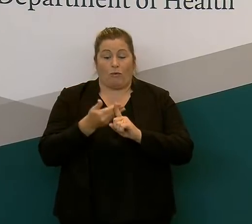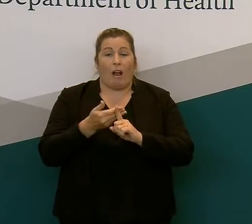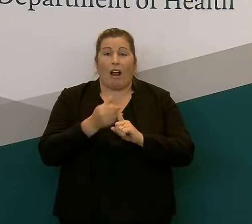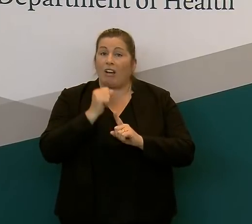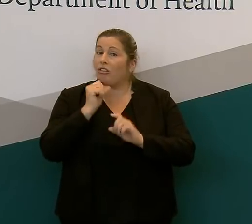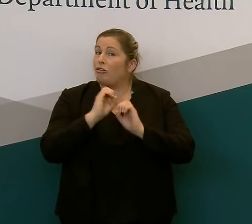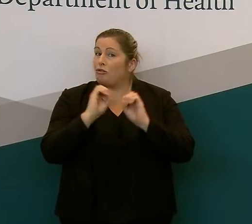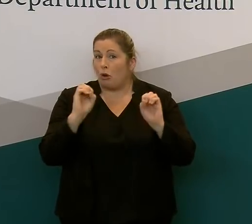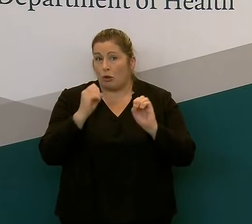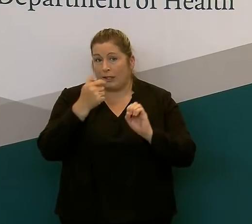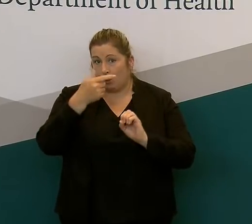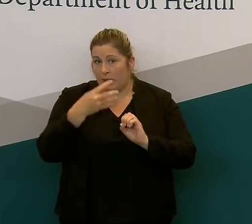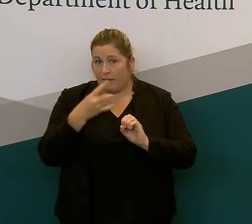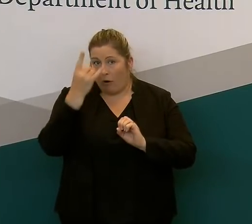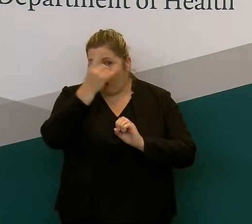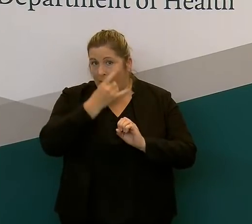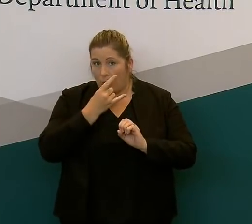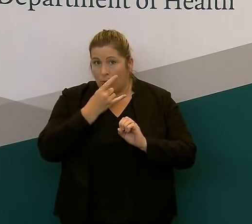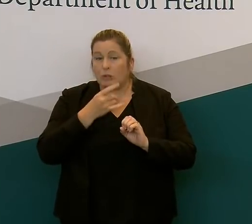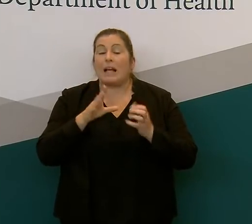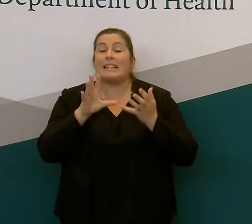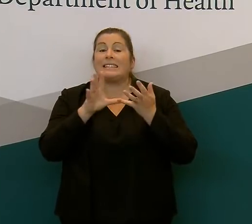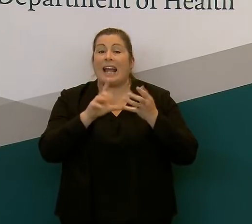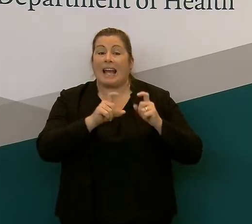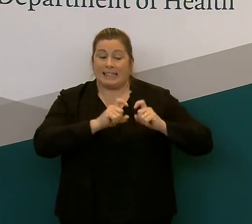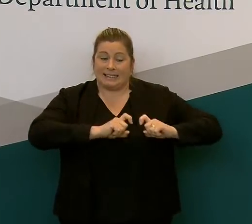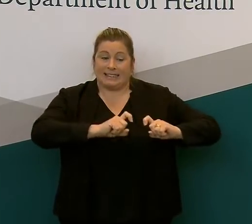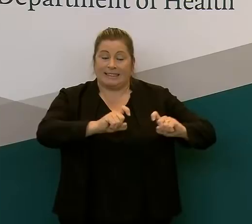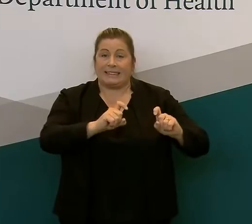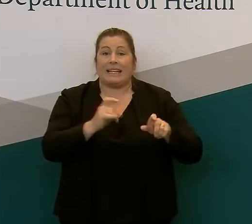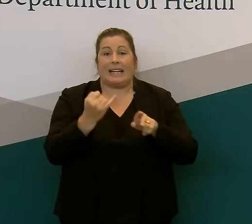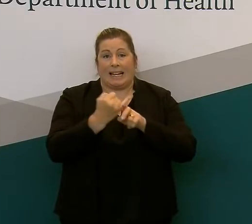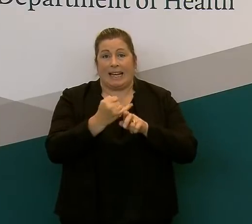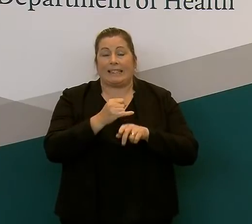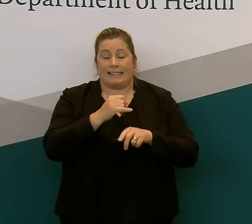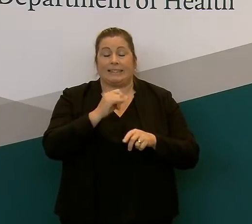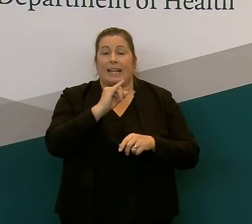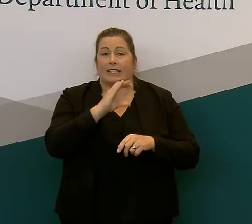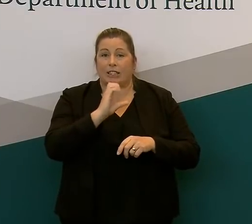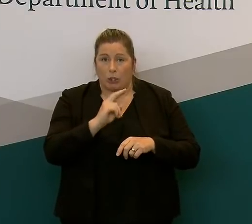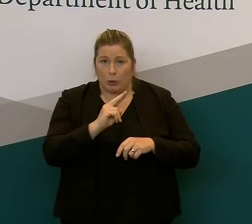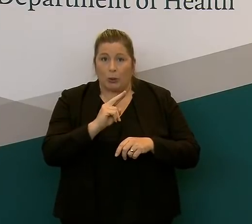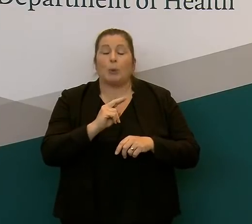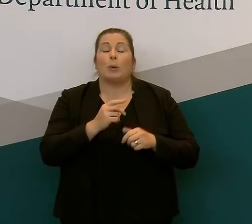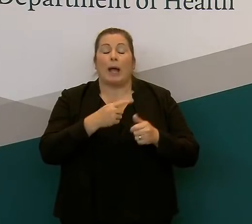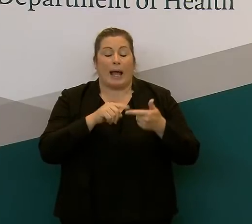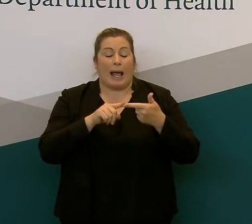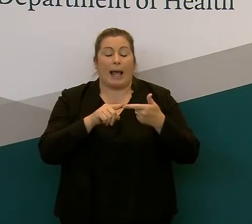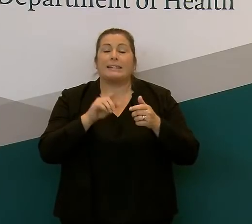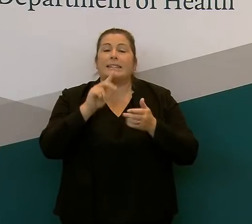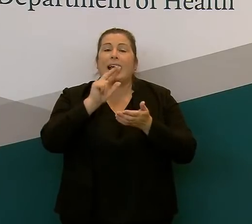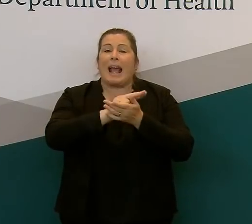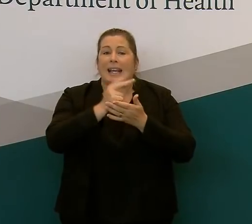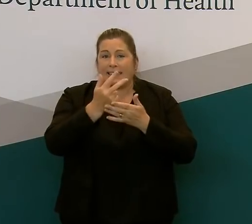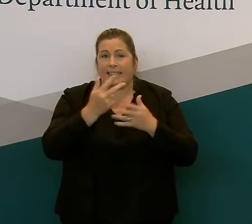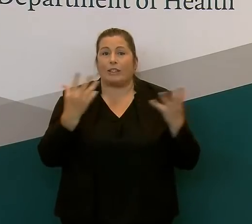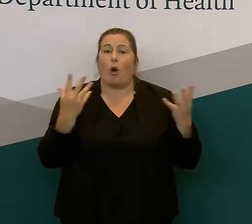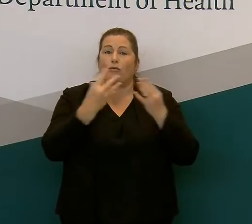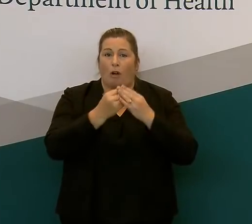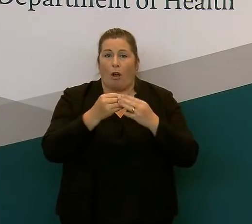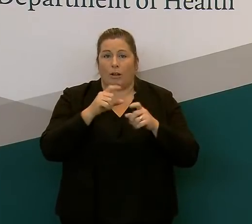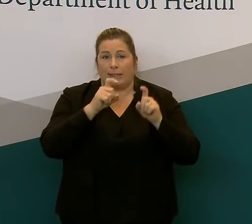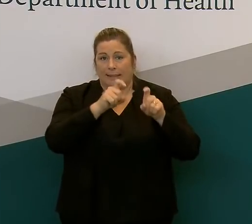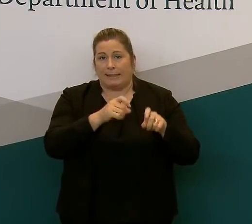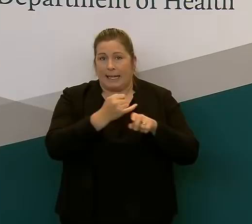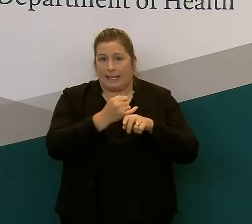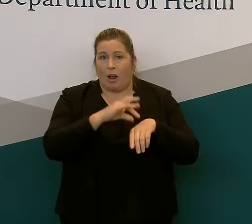in the last 24 hours, 10 as of this morning remaining in intensive care, with 18 remaining in hospital overall. And